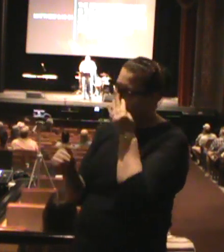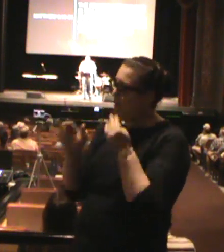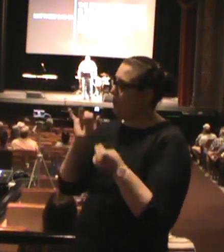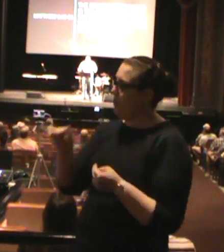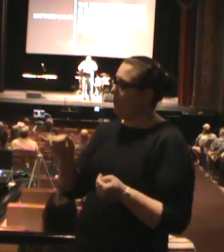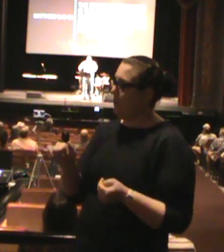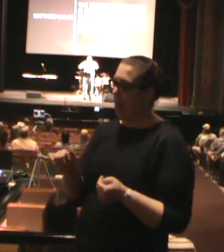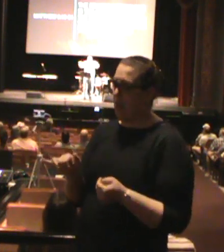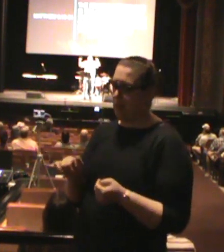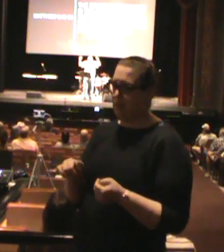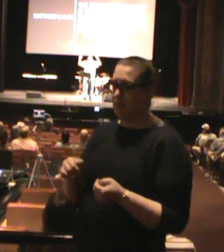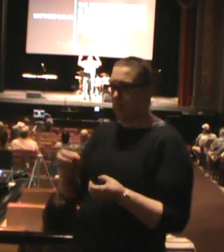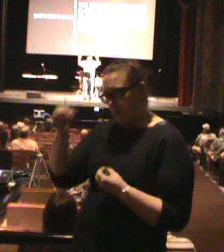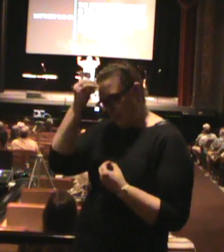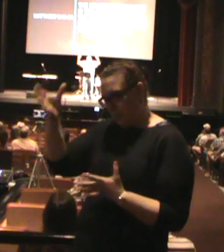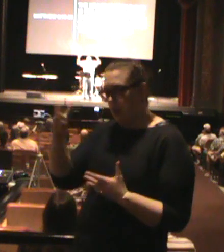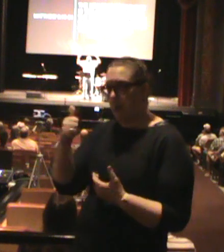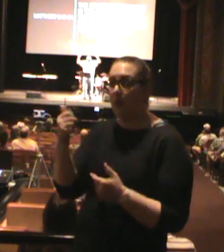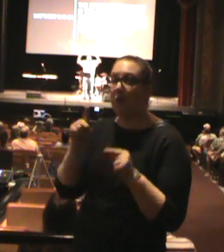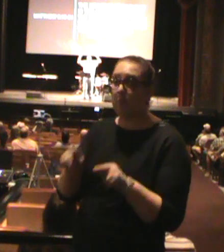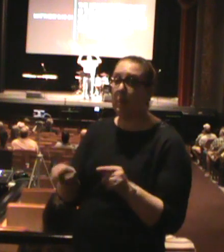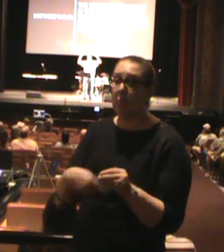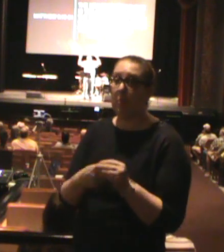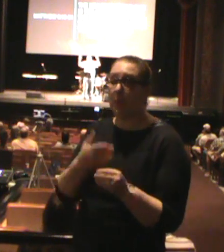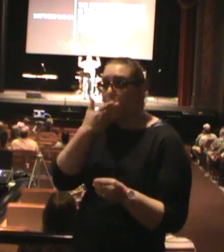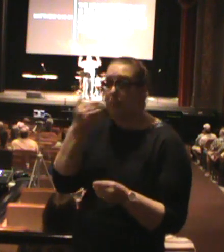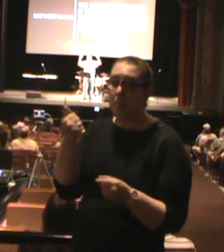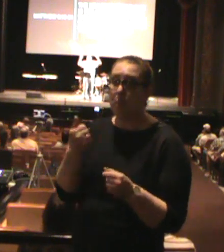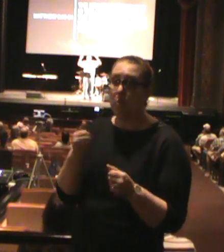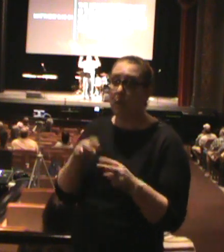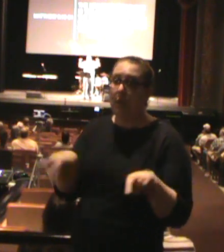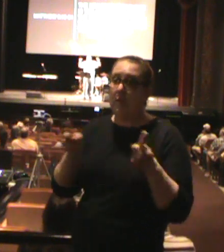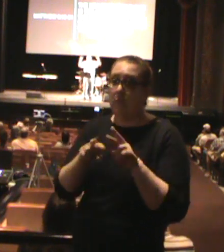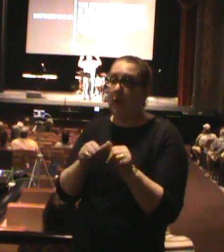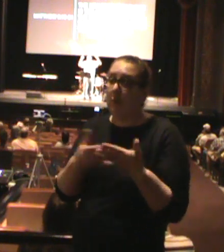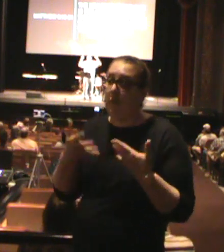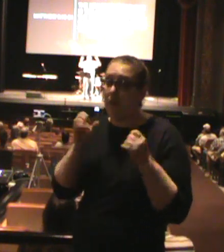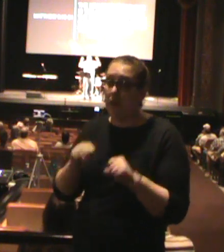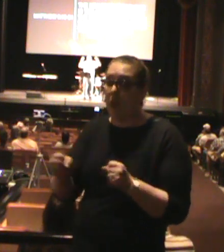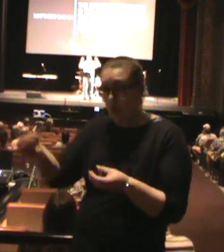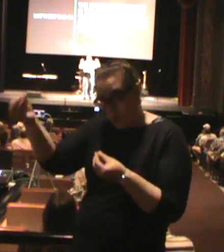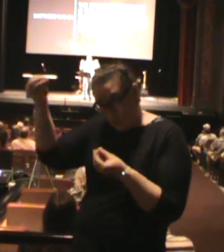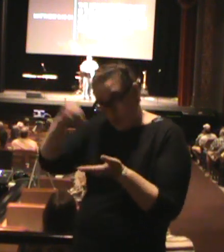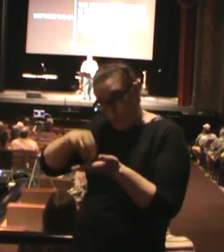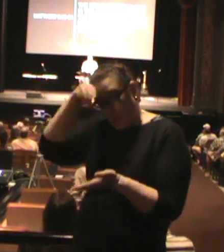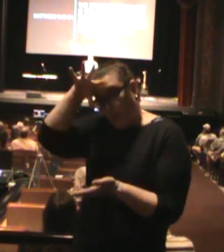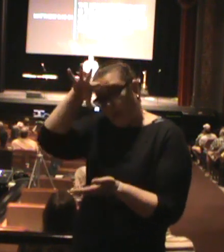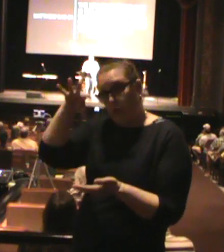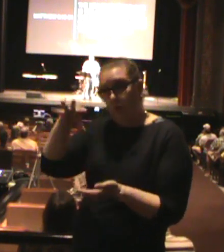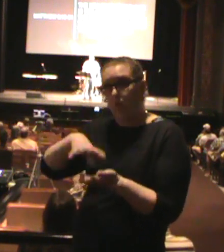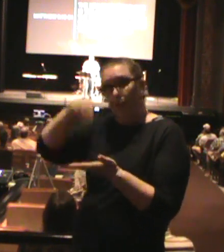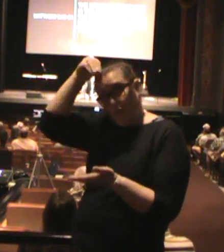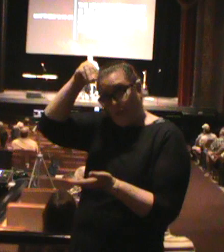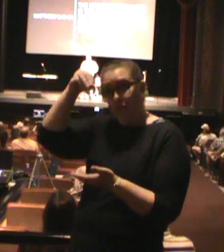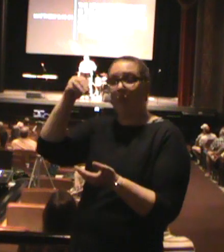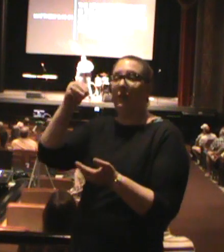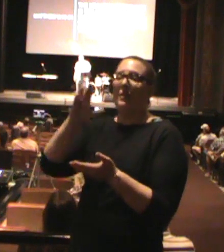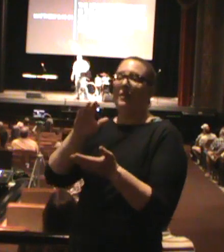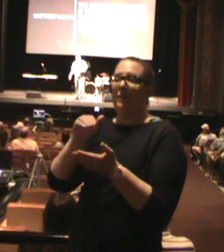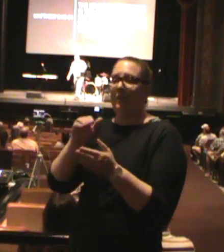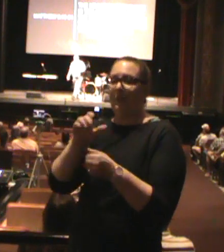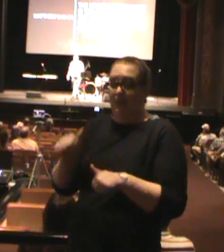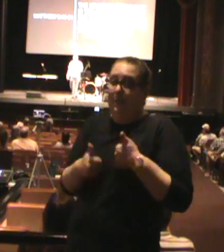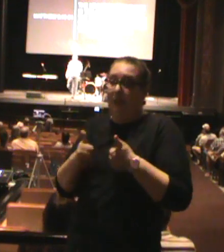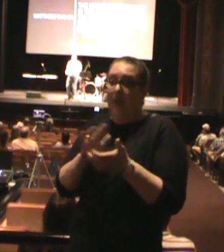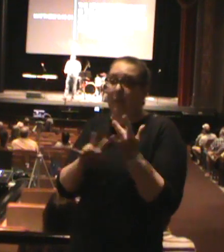about is telling others about the most valuable thing that they can ever learn in life, and that is Jesus Christ. The most